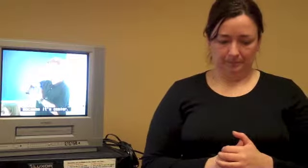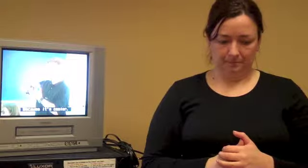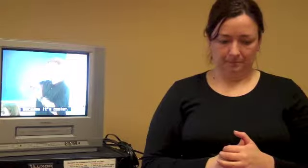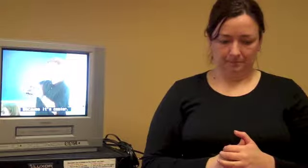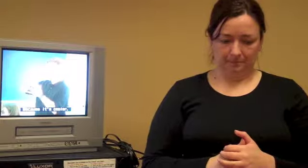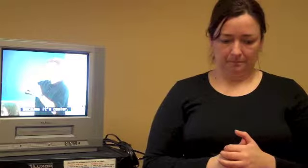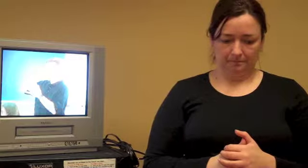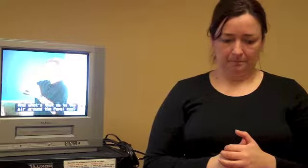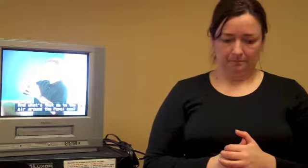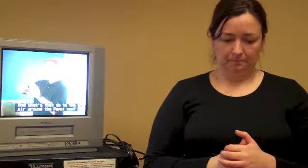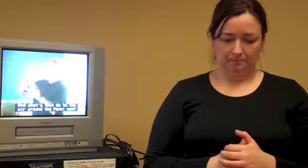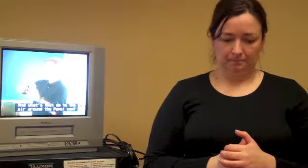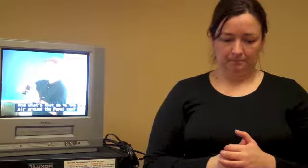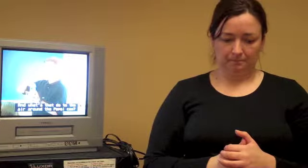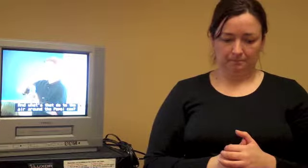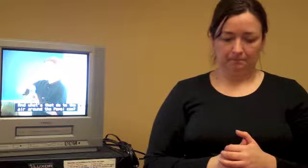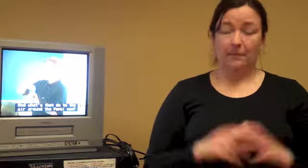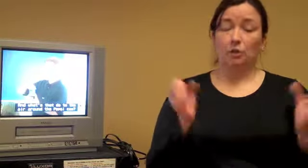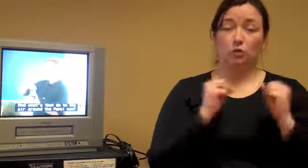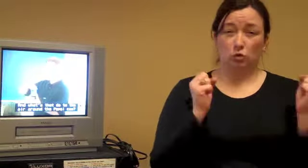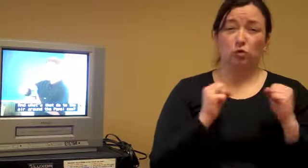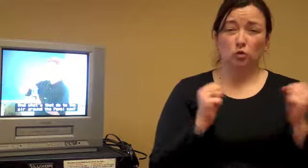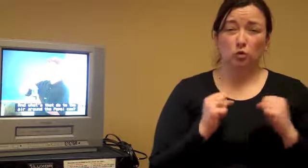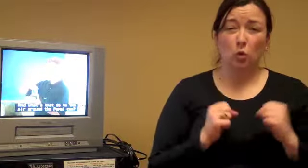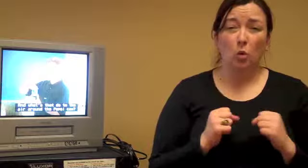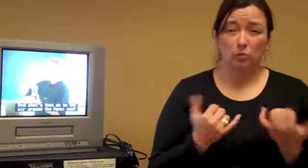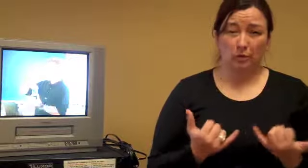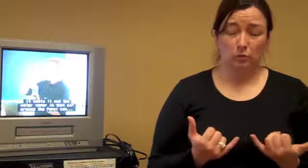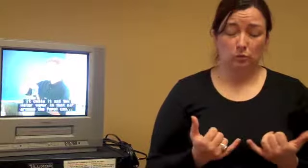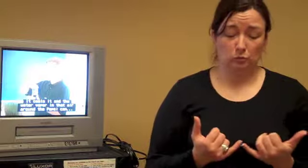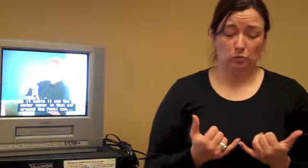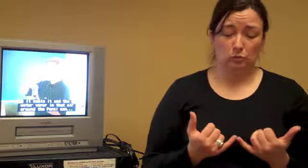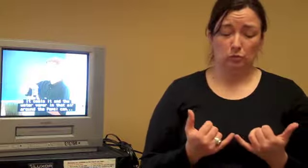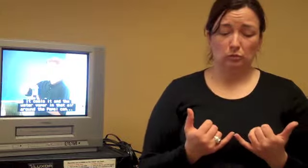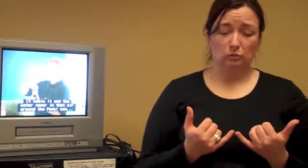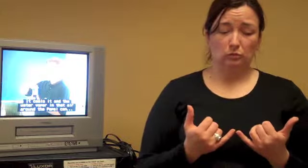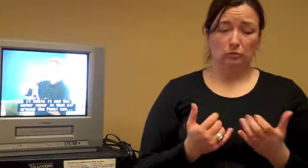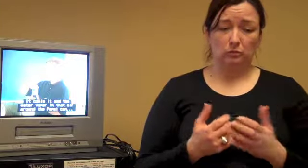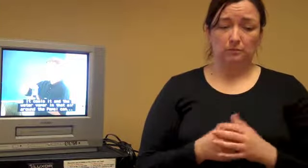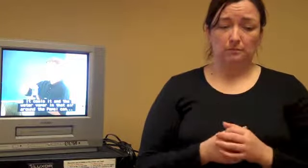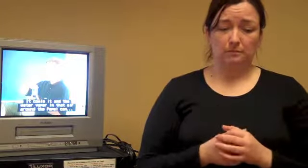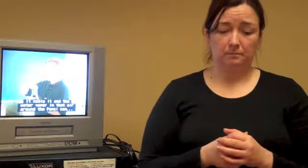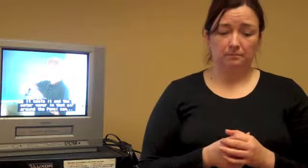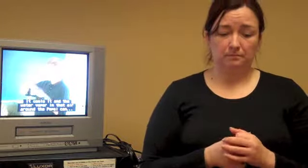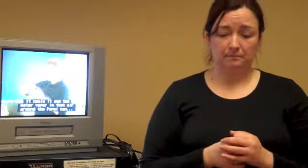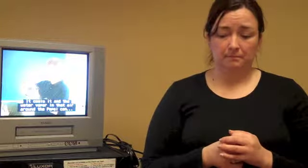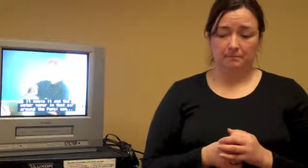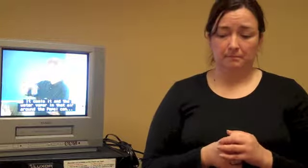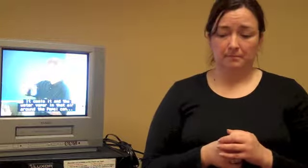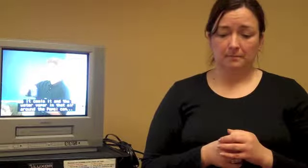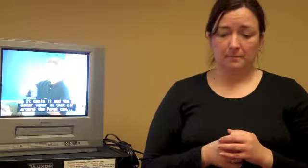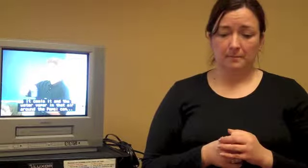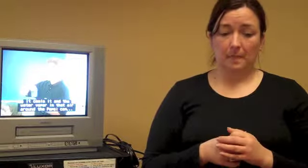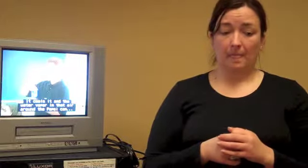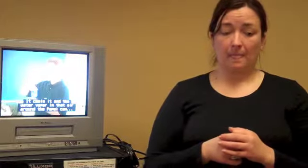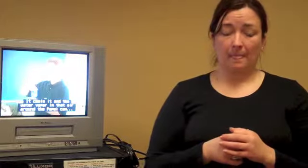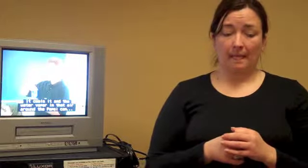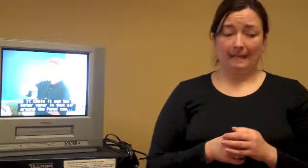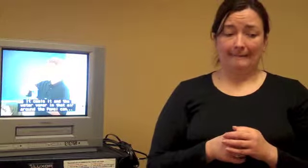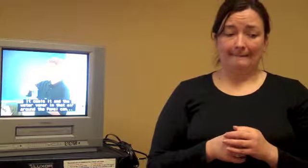Because it's cooler. And what's that do to the air around the Pepsi can? It cools it, and the water vapor in that air around the Pepsi